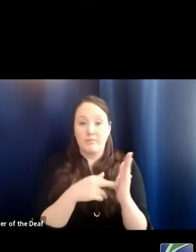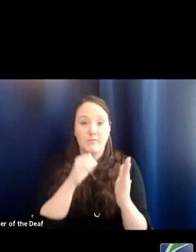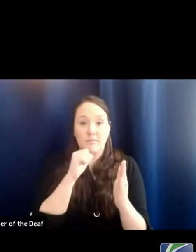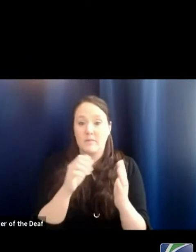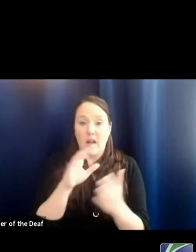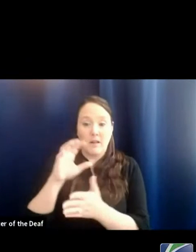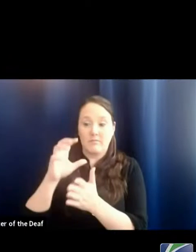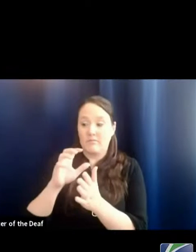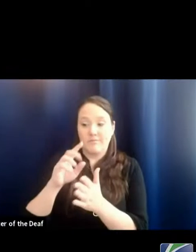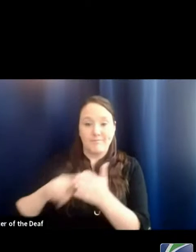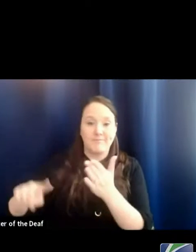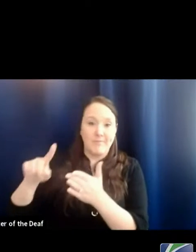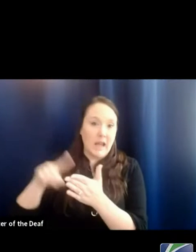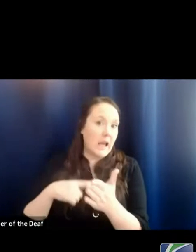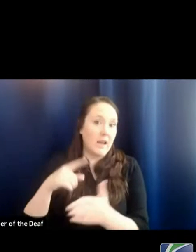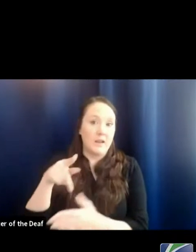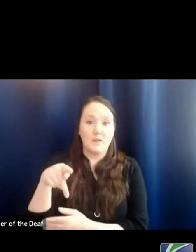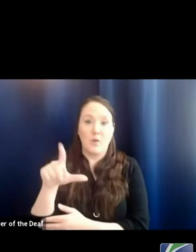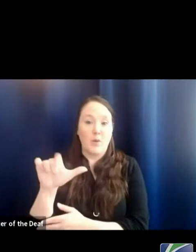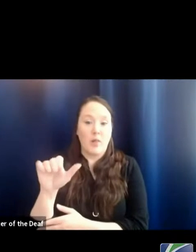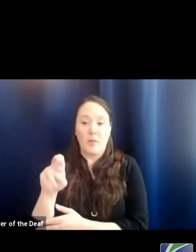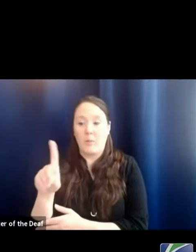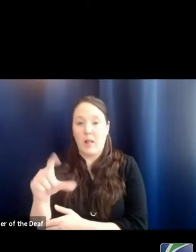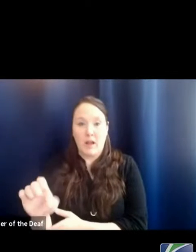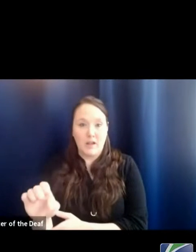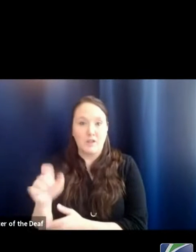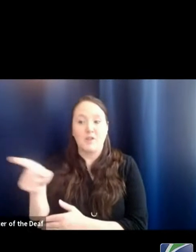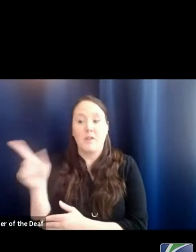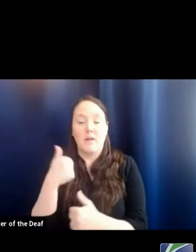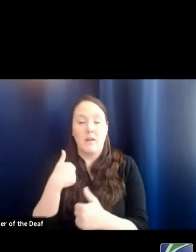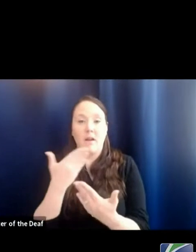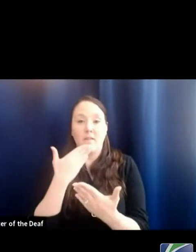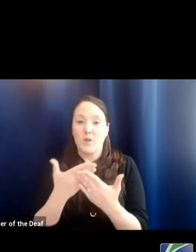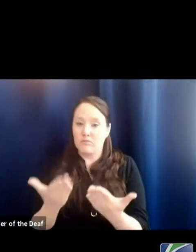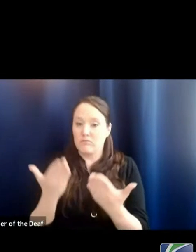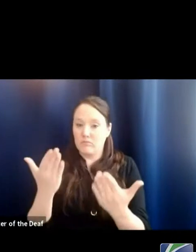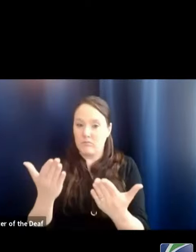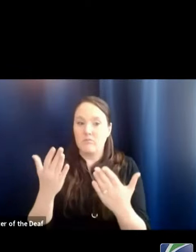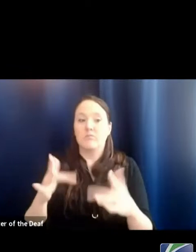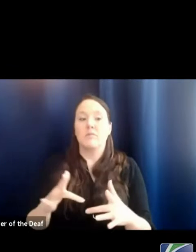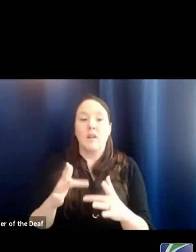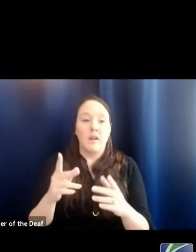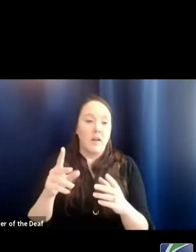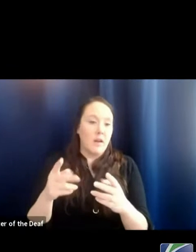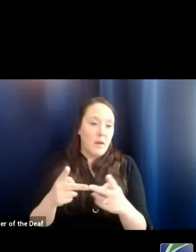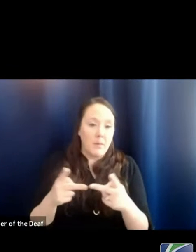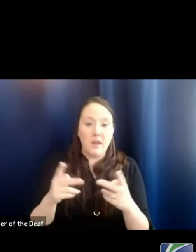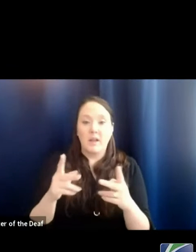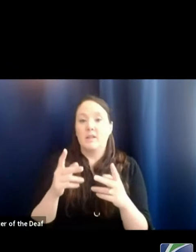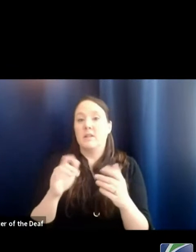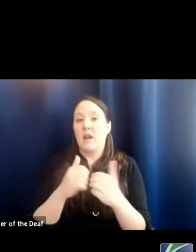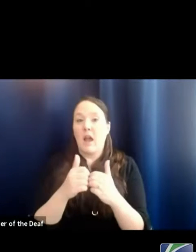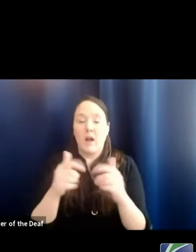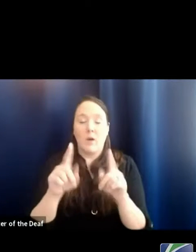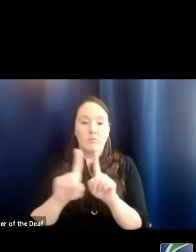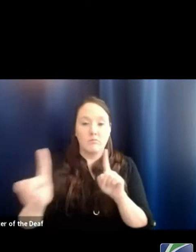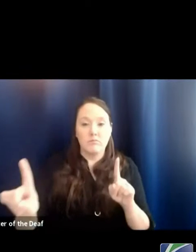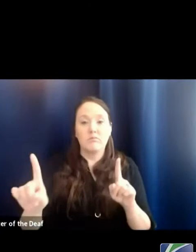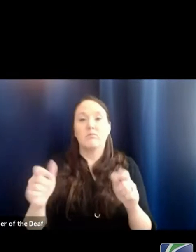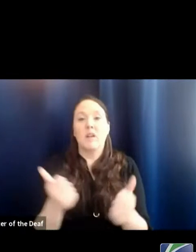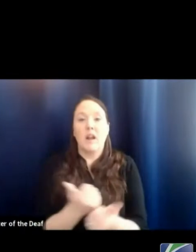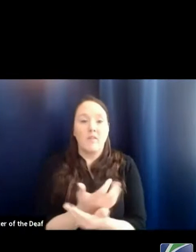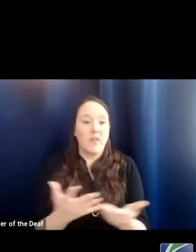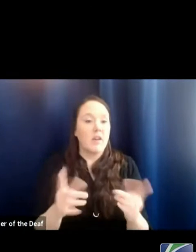lot of really good guidance for venues and people operating them about keeping household units physically